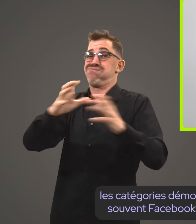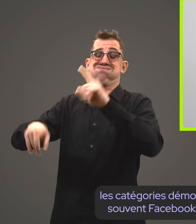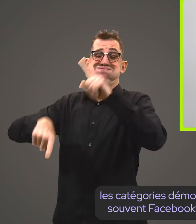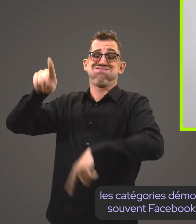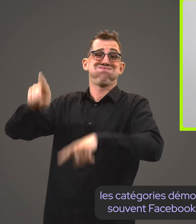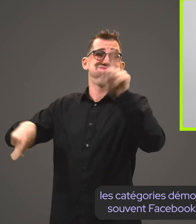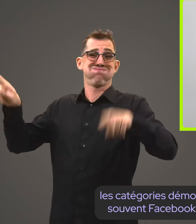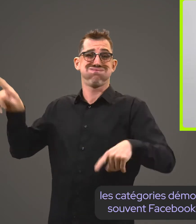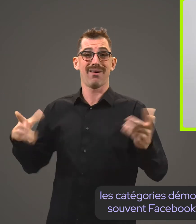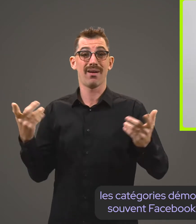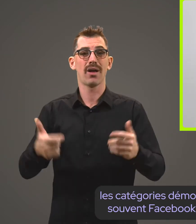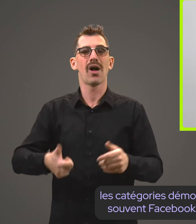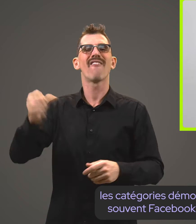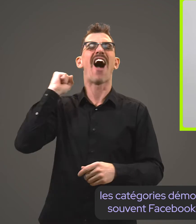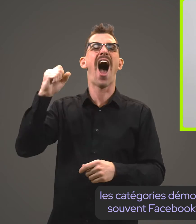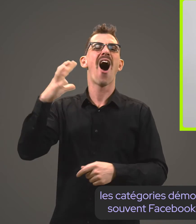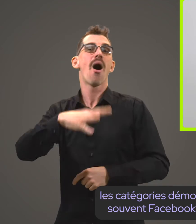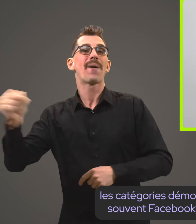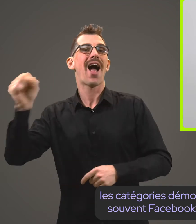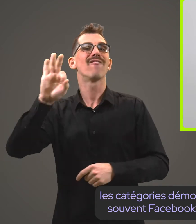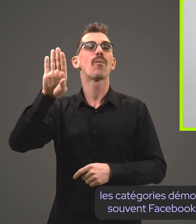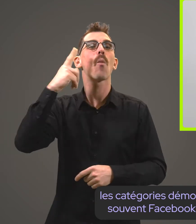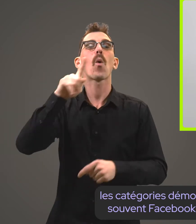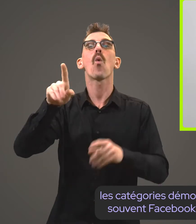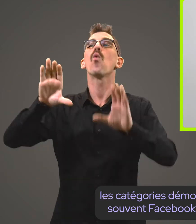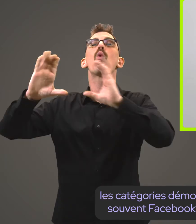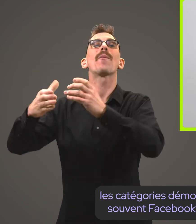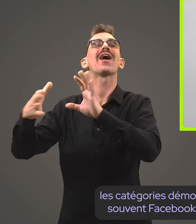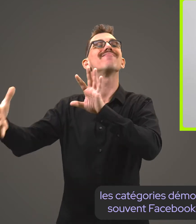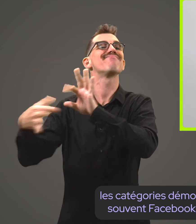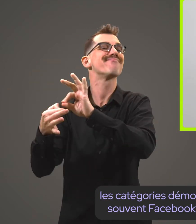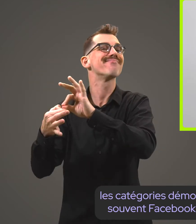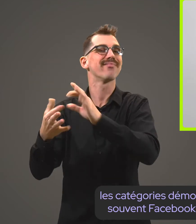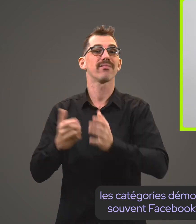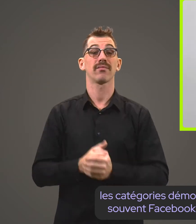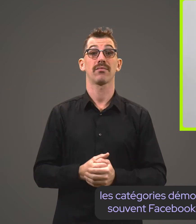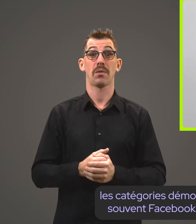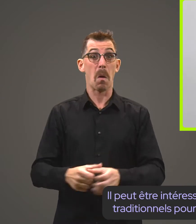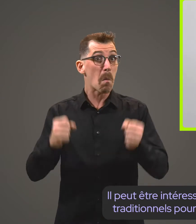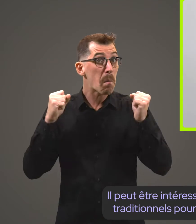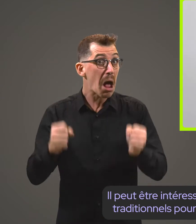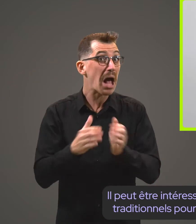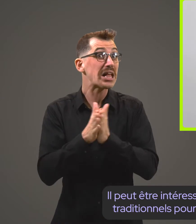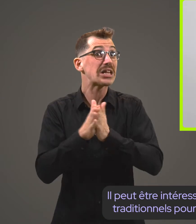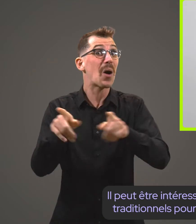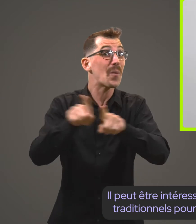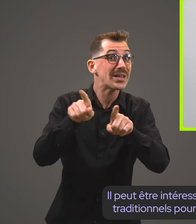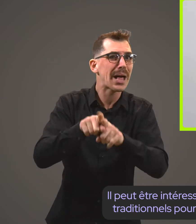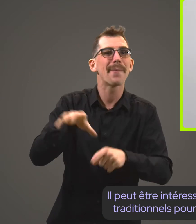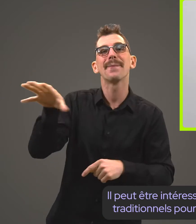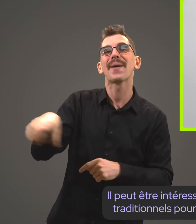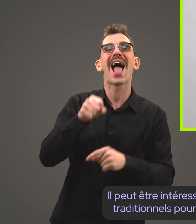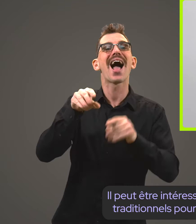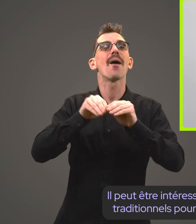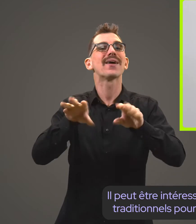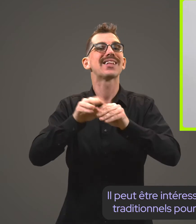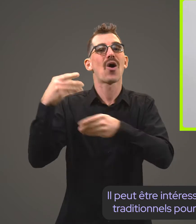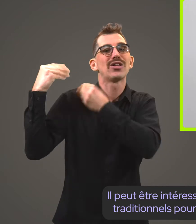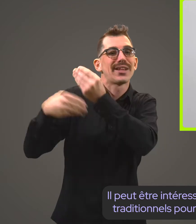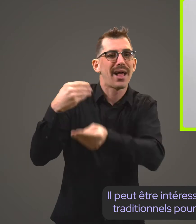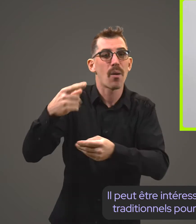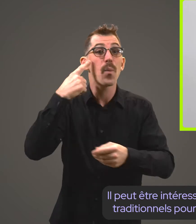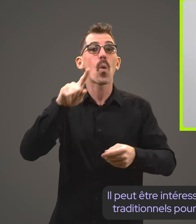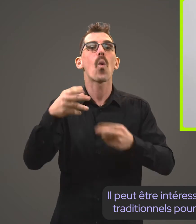all demographics. People often use Facebook for bringing together a group. You may be interested in approaching